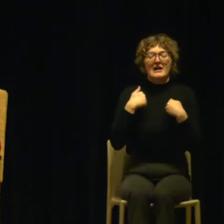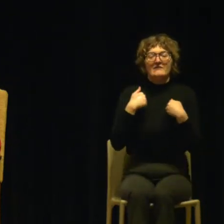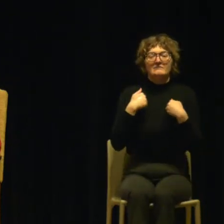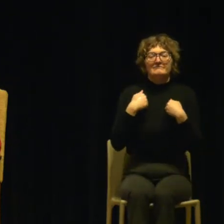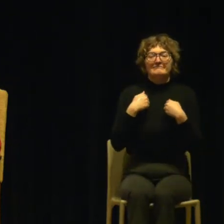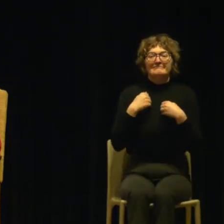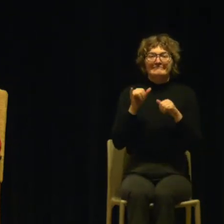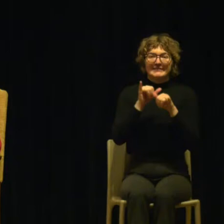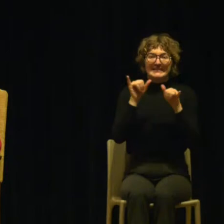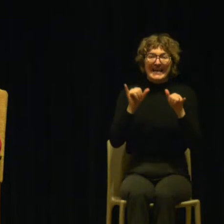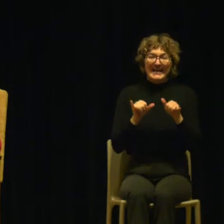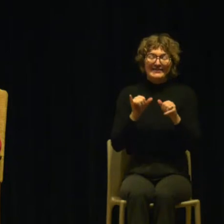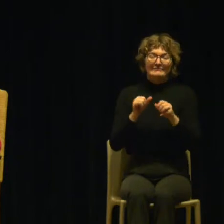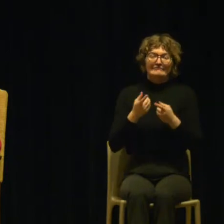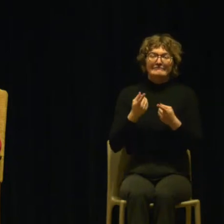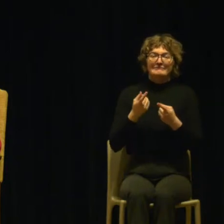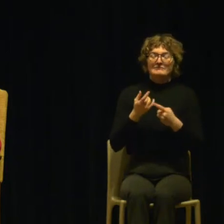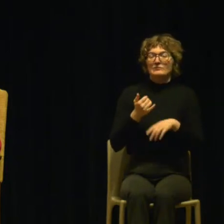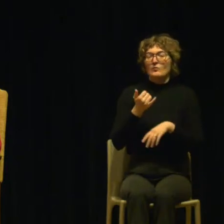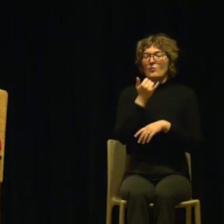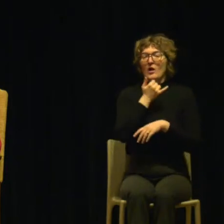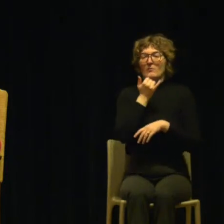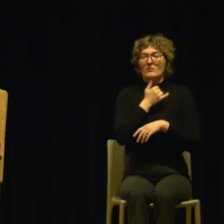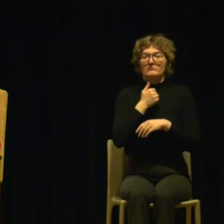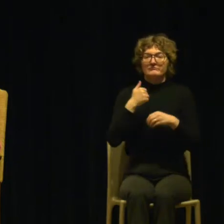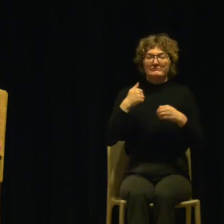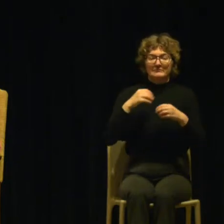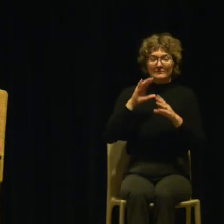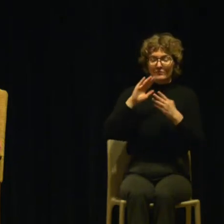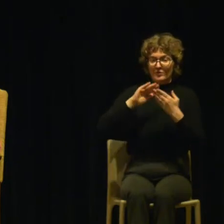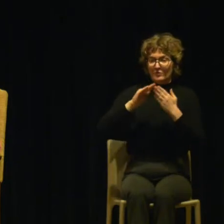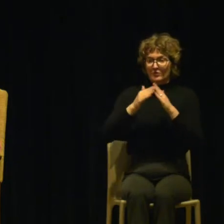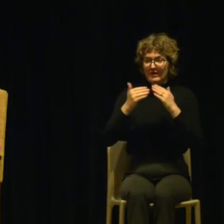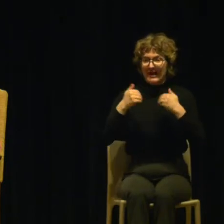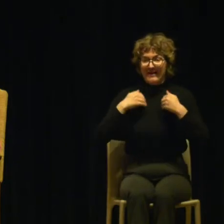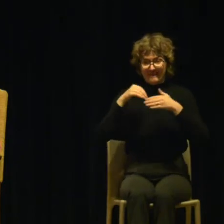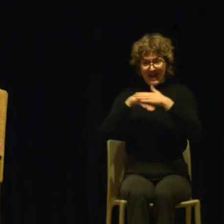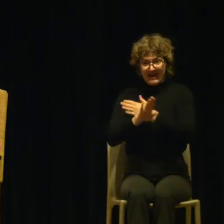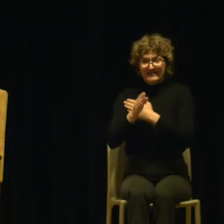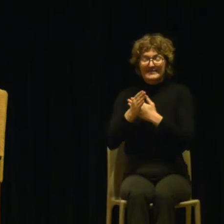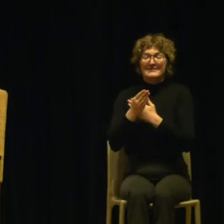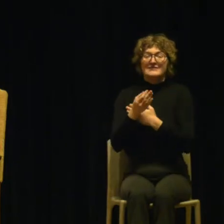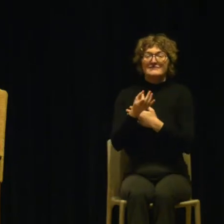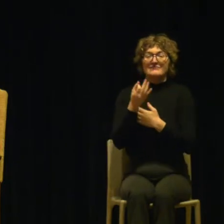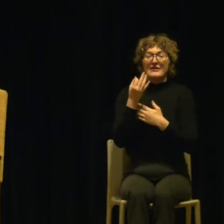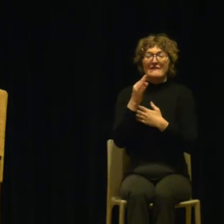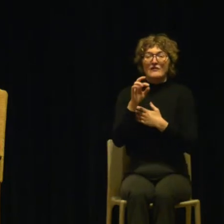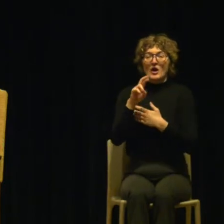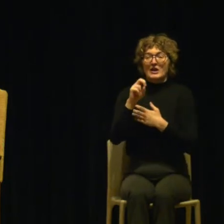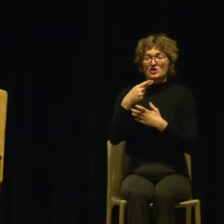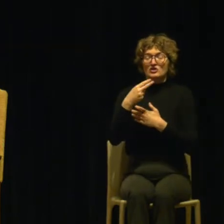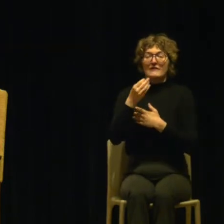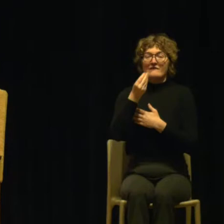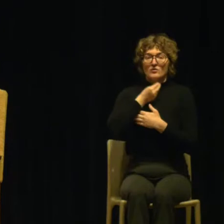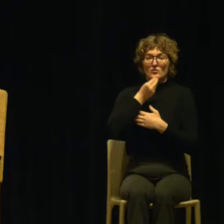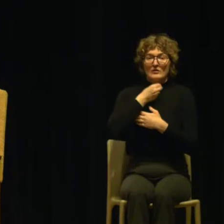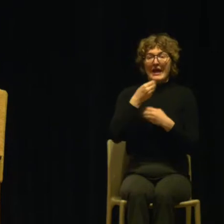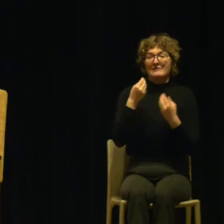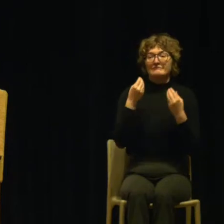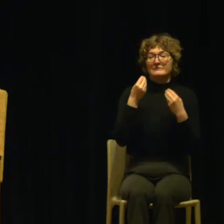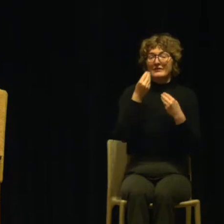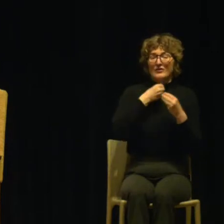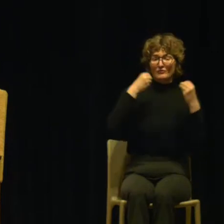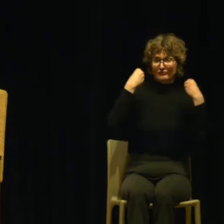problems because we know that there are communities that don't have access to fresh fruits and grocery stores. And